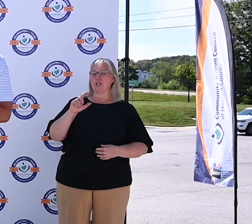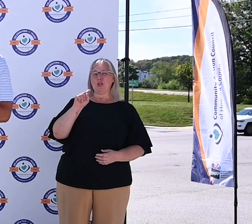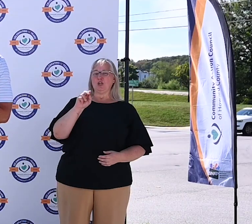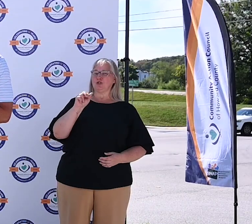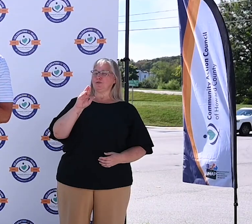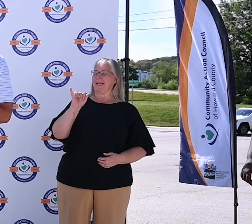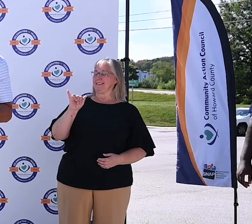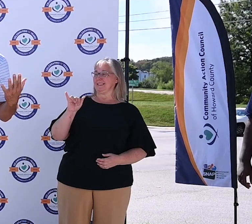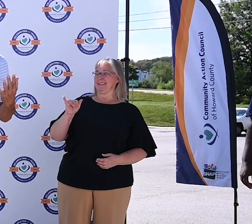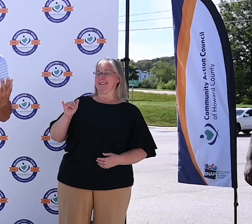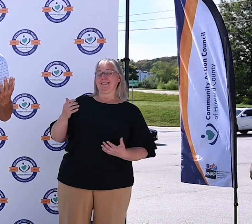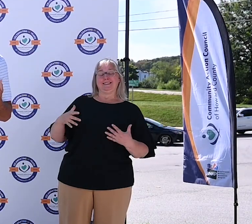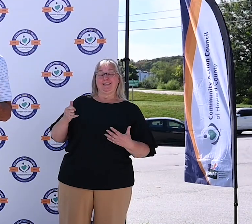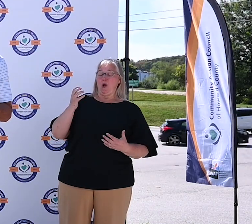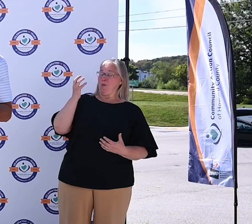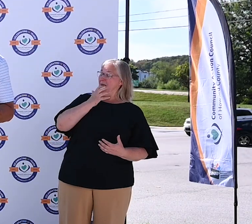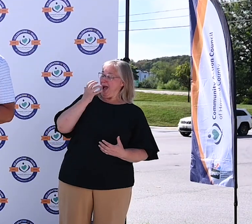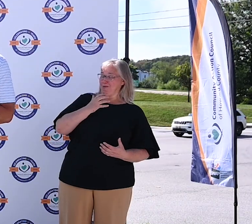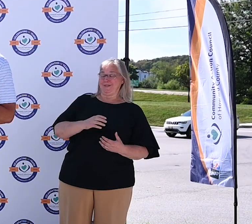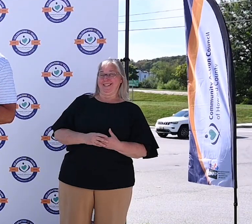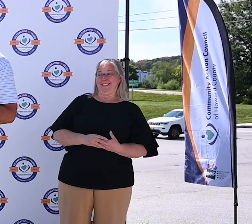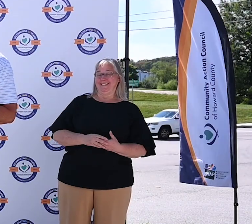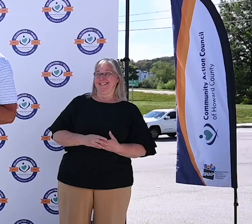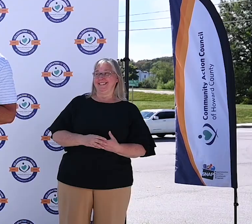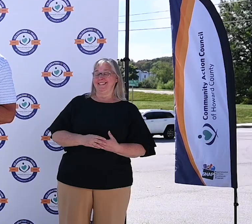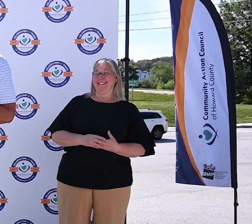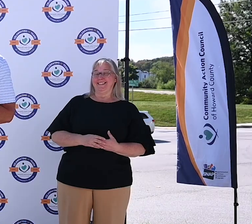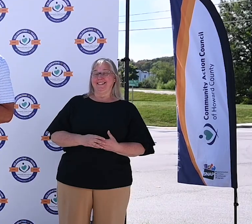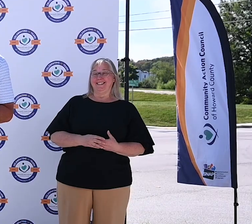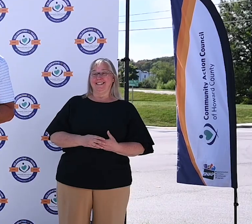Tracy, wow.